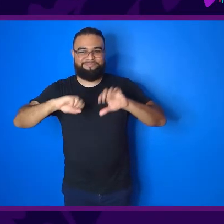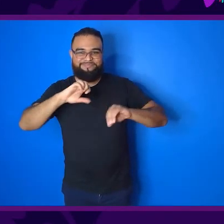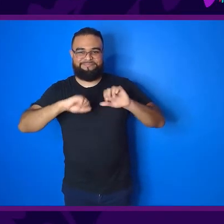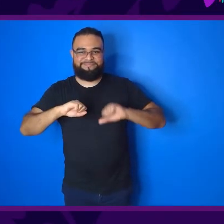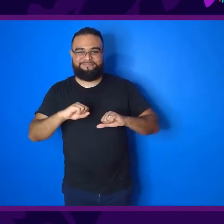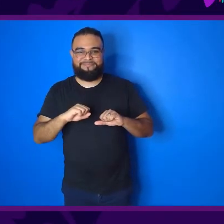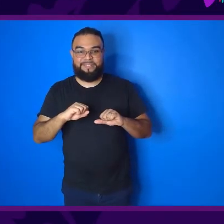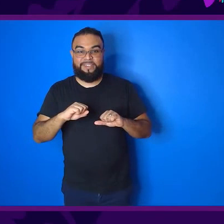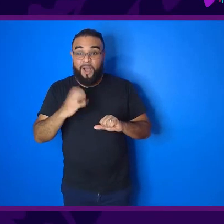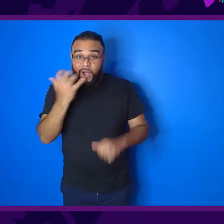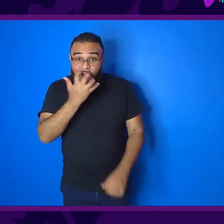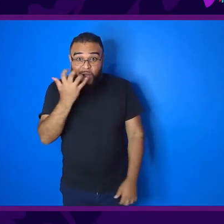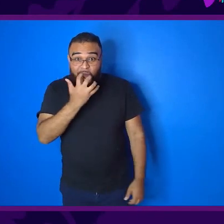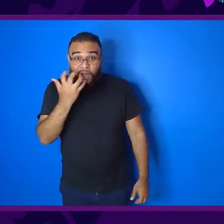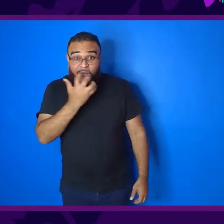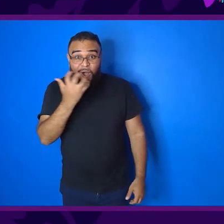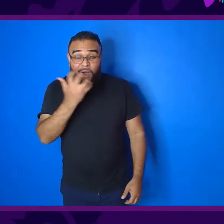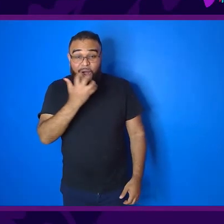Oh.